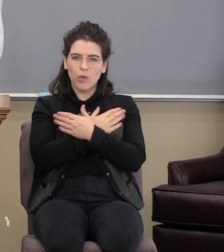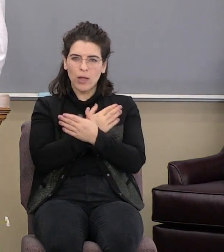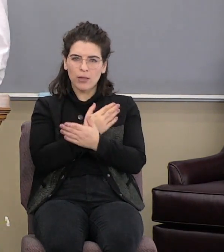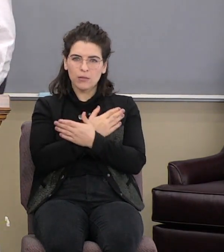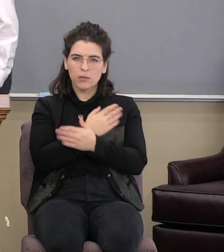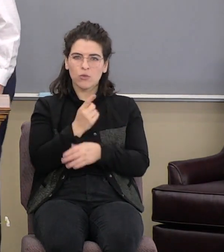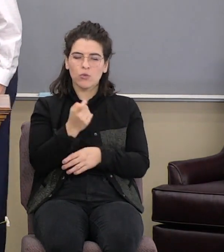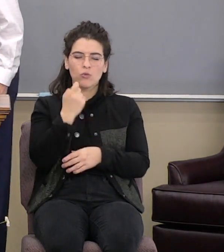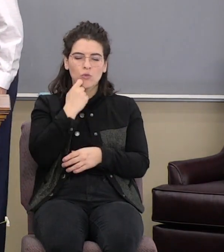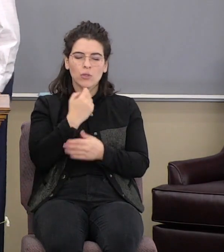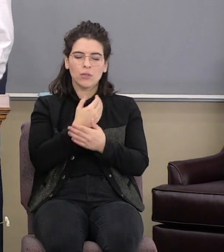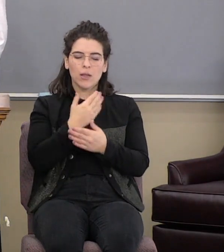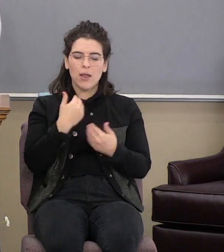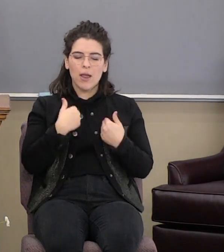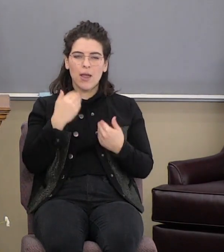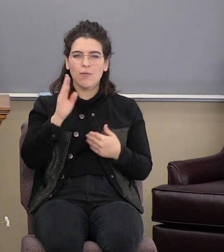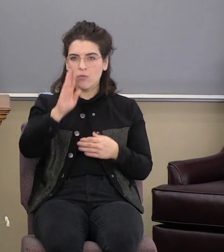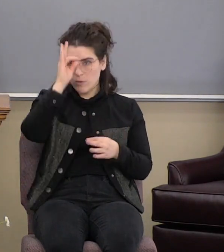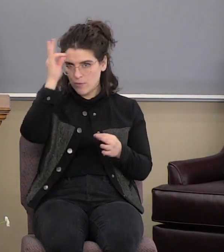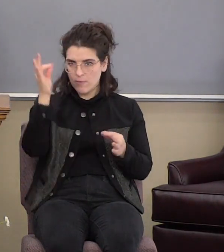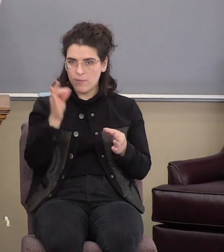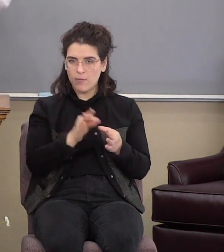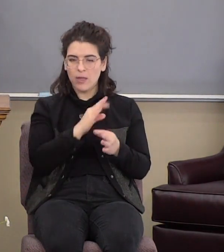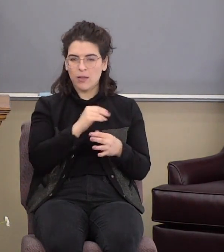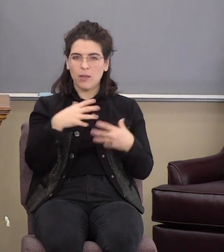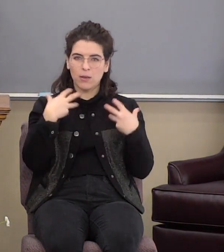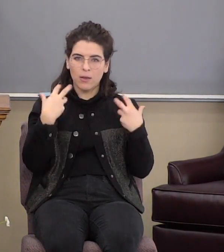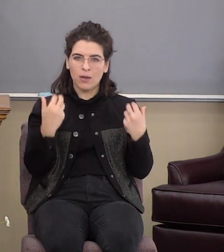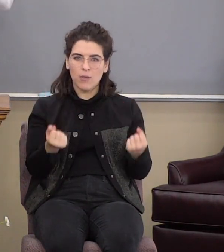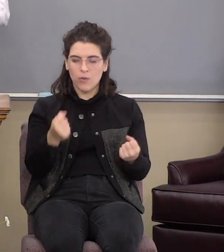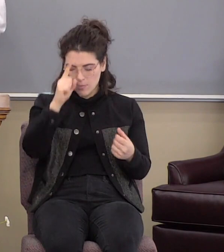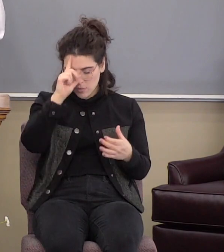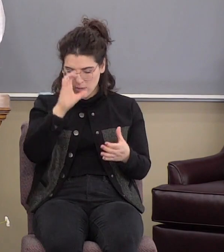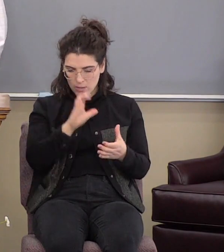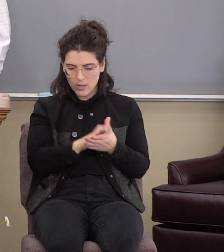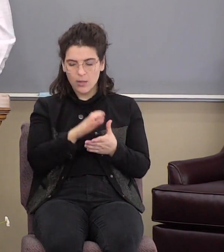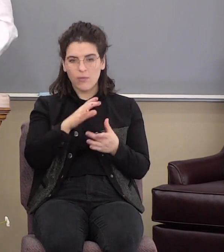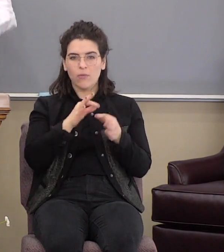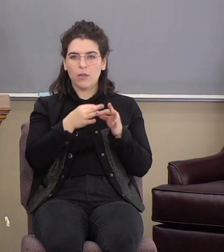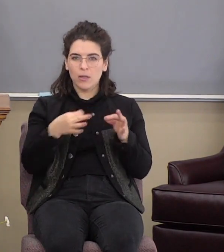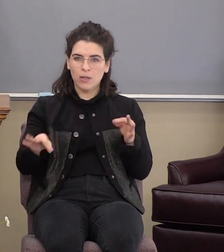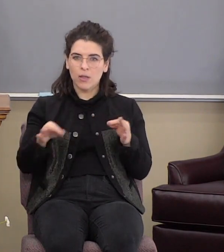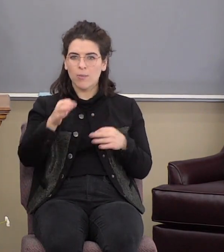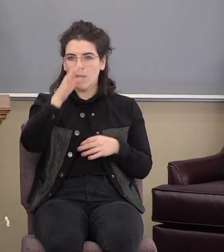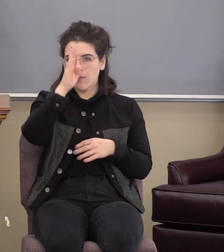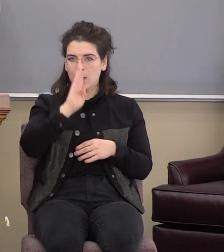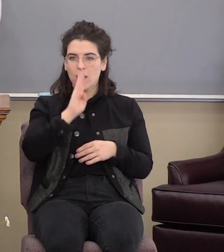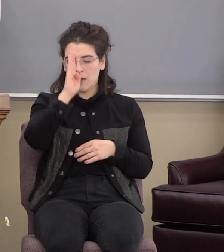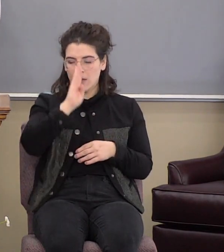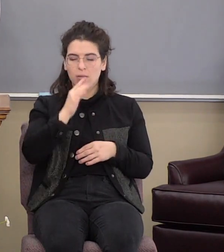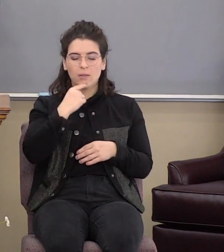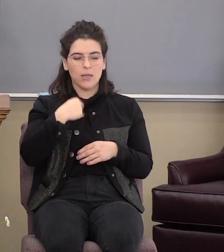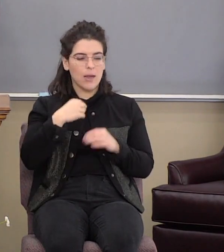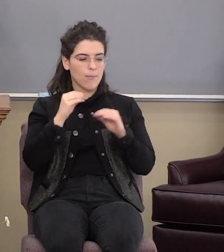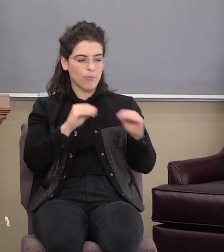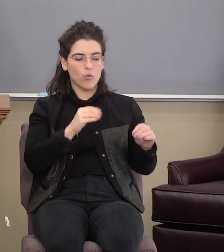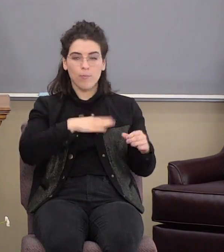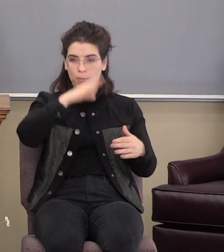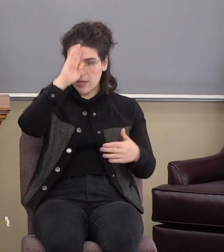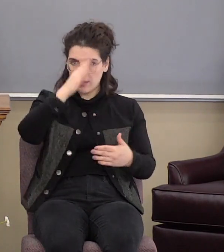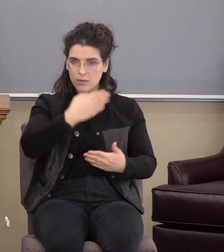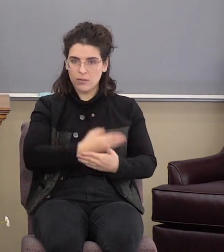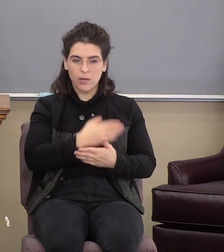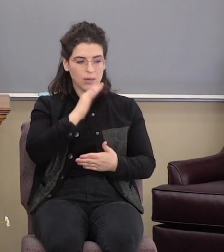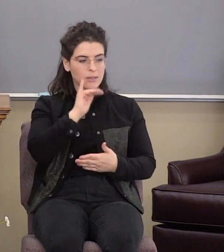You just have your faith and confidence. Believe the claim of God. When God says, I put my Son as